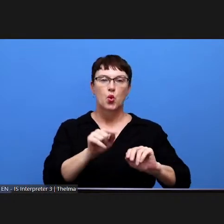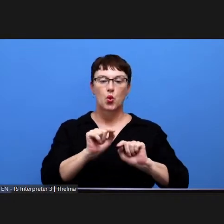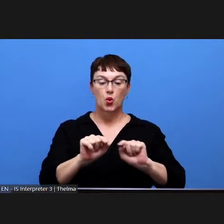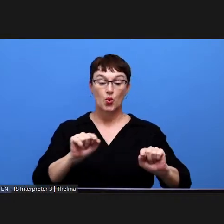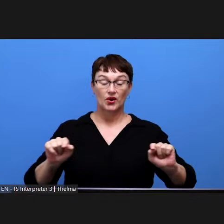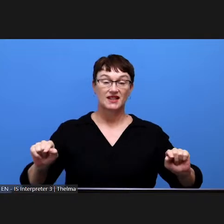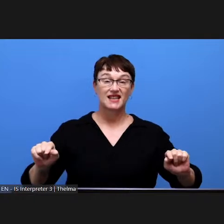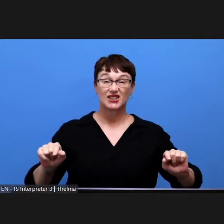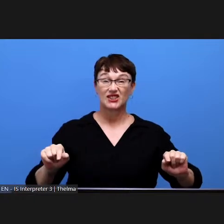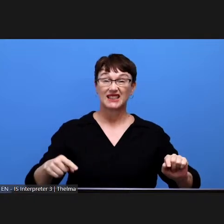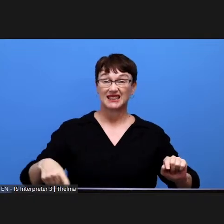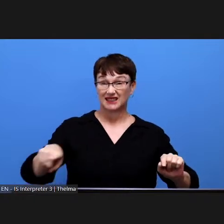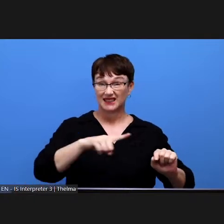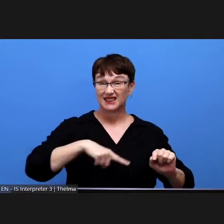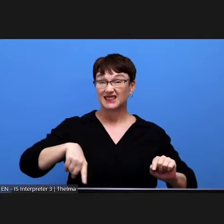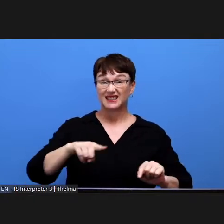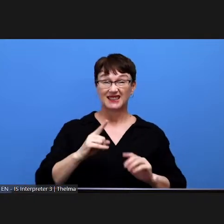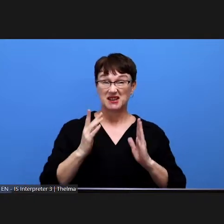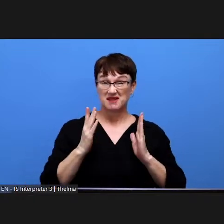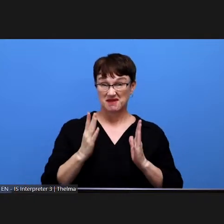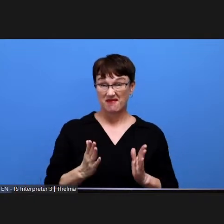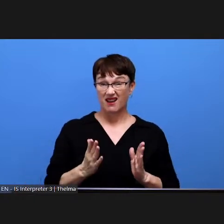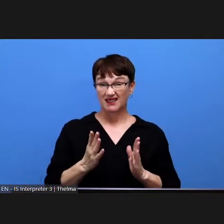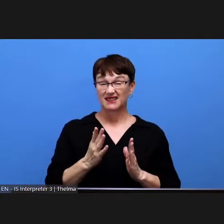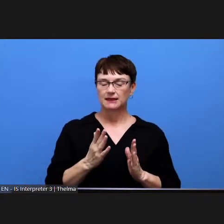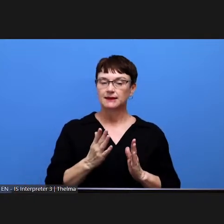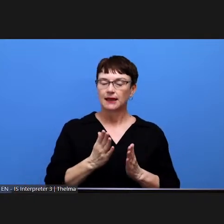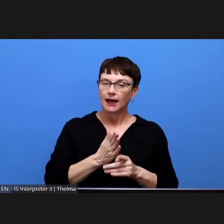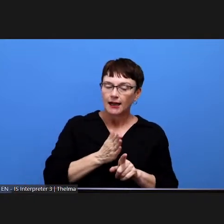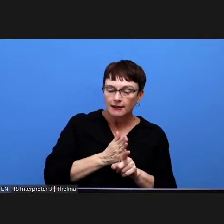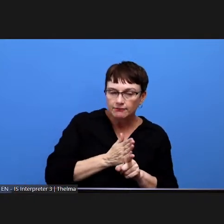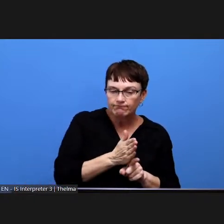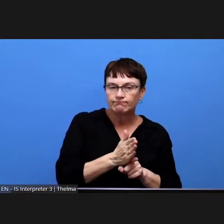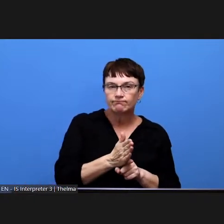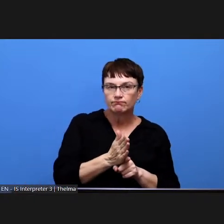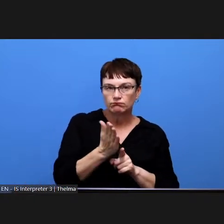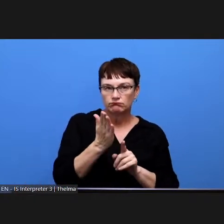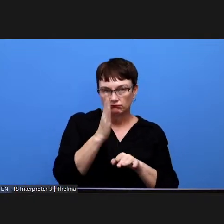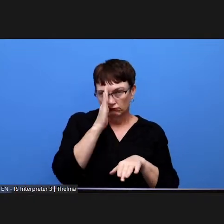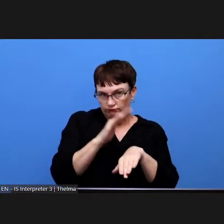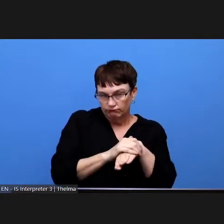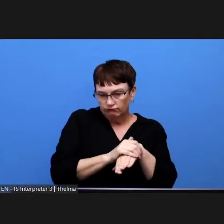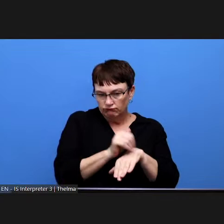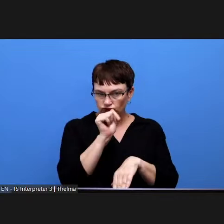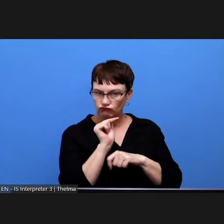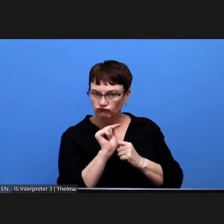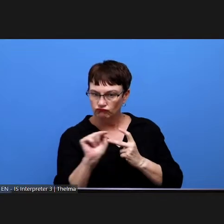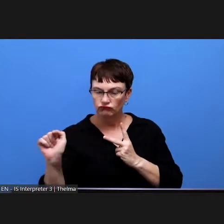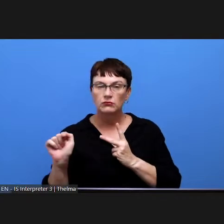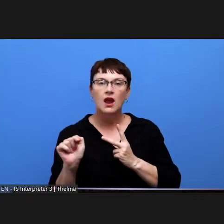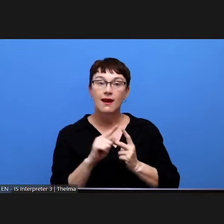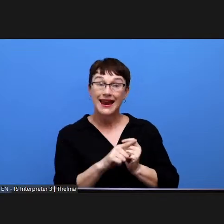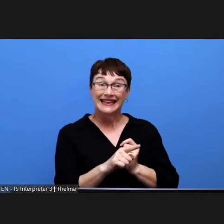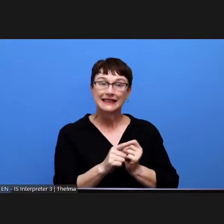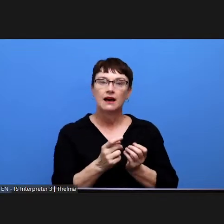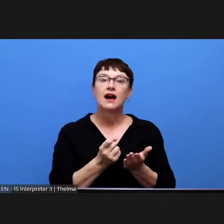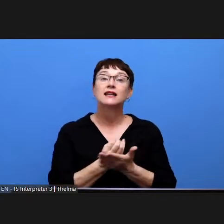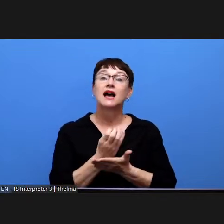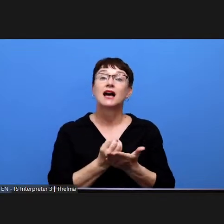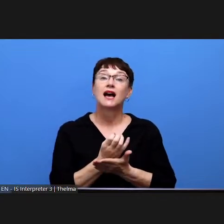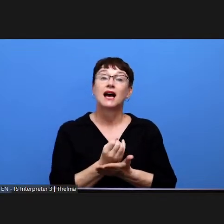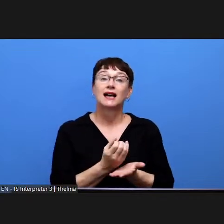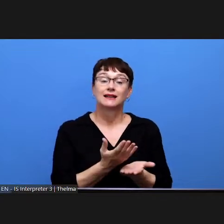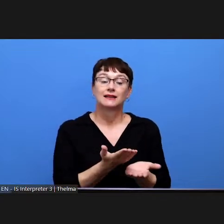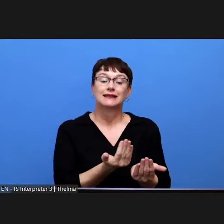to advocate for the mainstreaming processes in evaluating how much